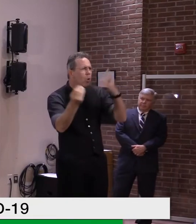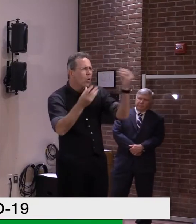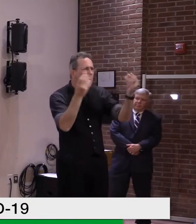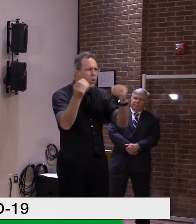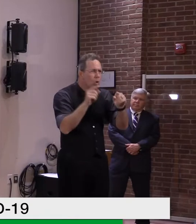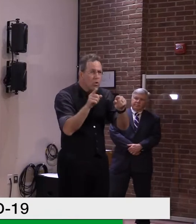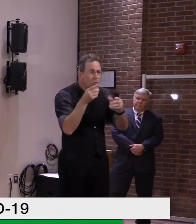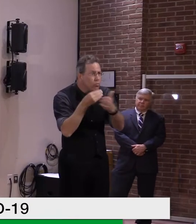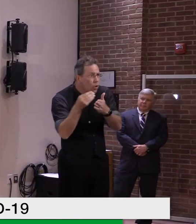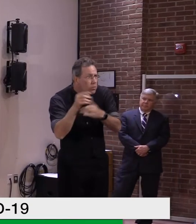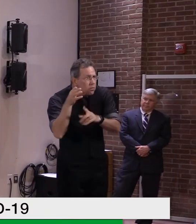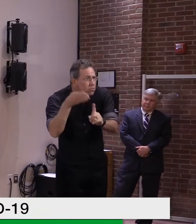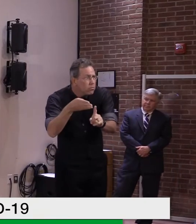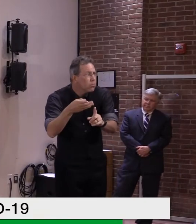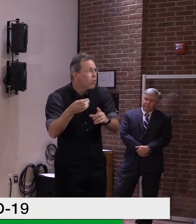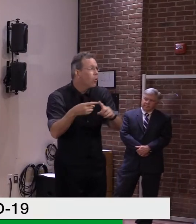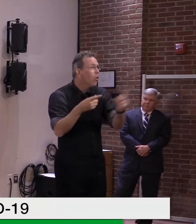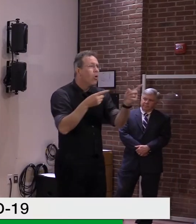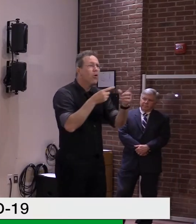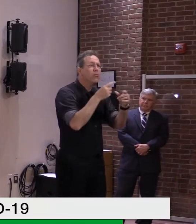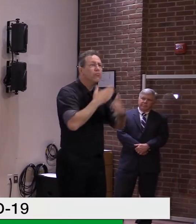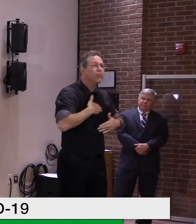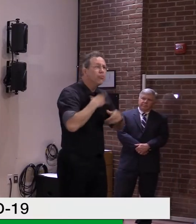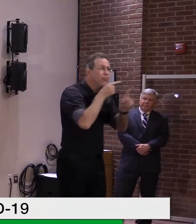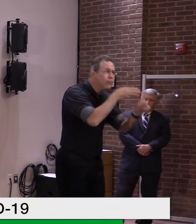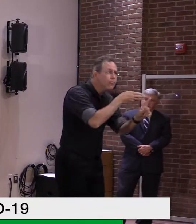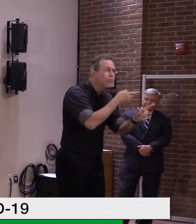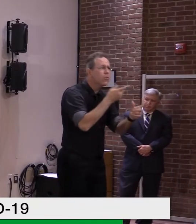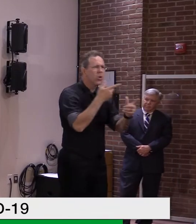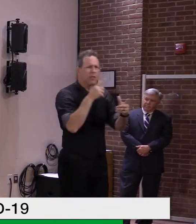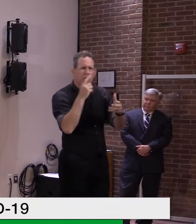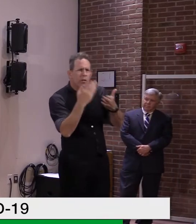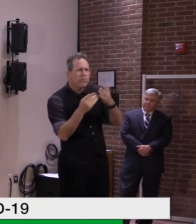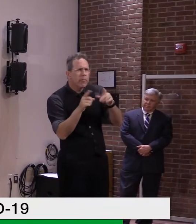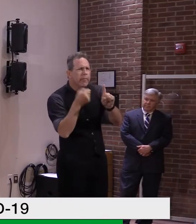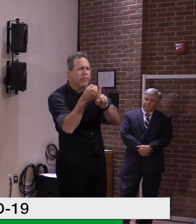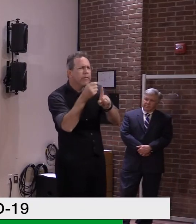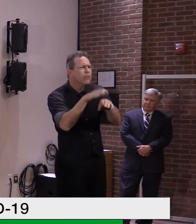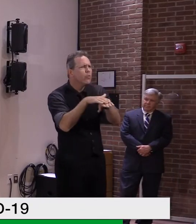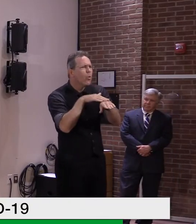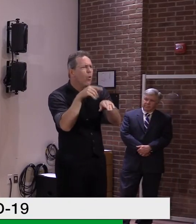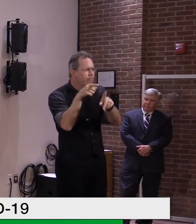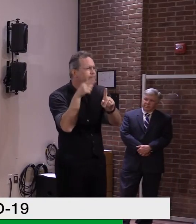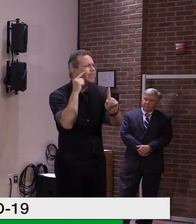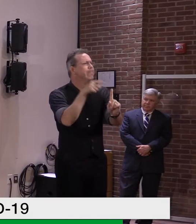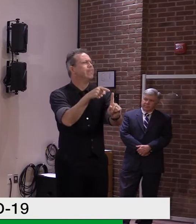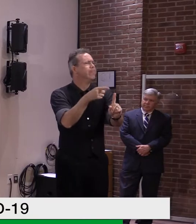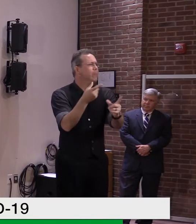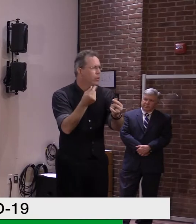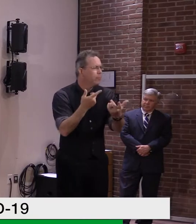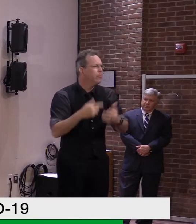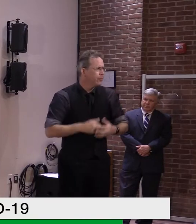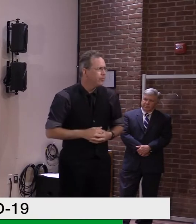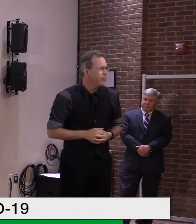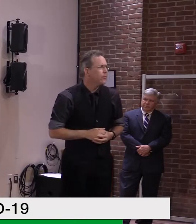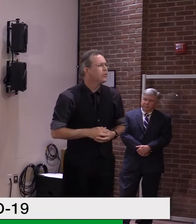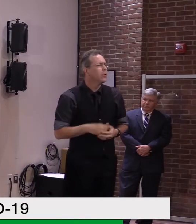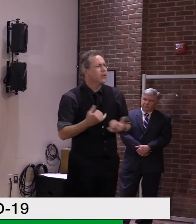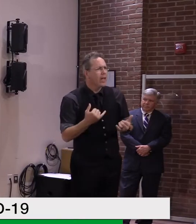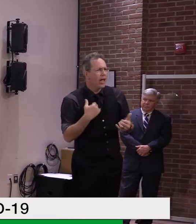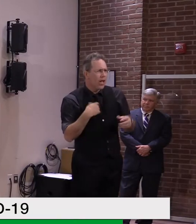the workplace. And as the governor said, some of that is childcare. Some of that is just being able to work remotely, you